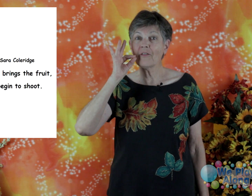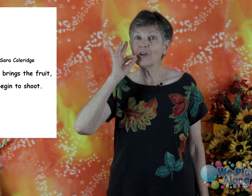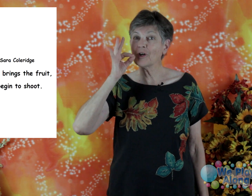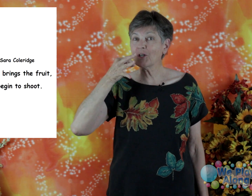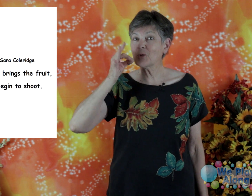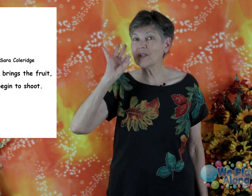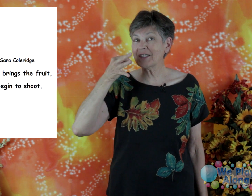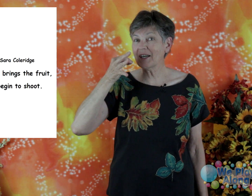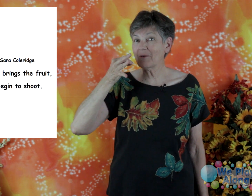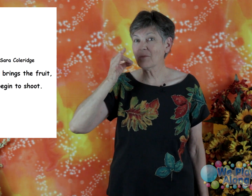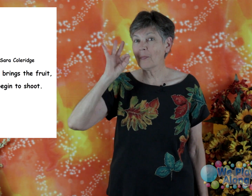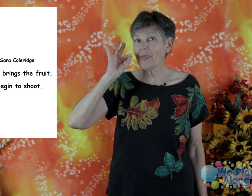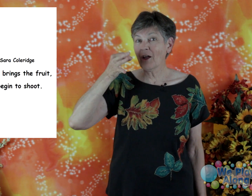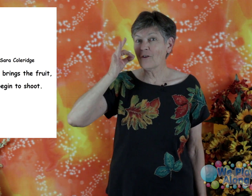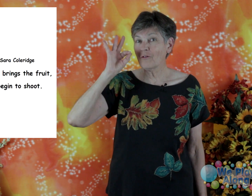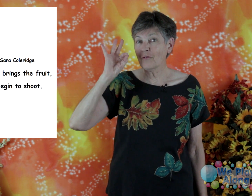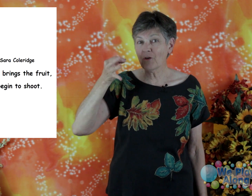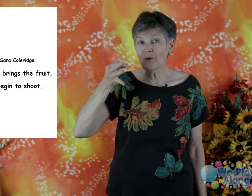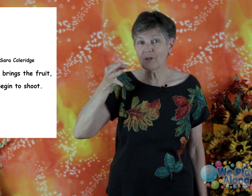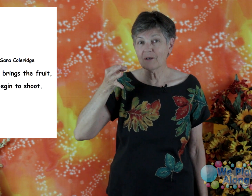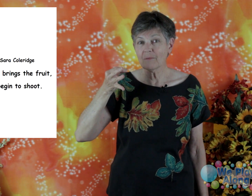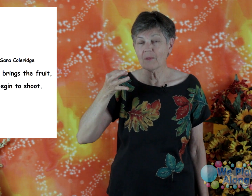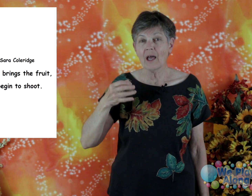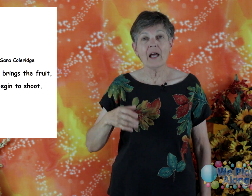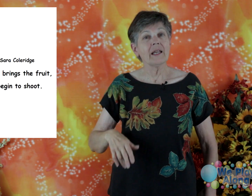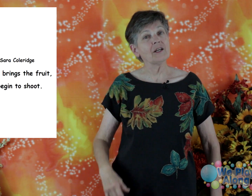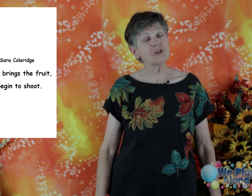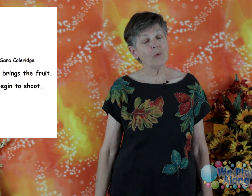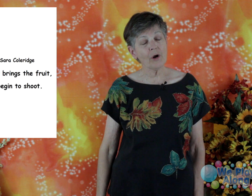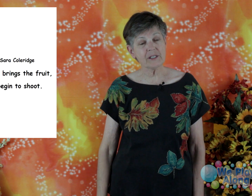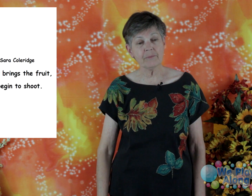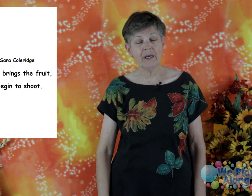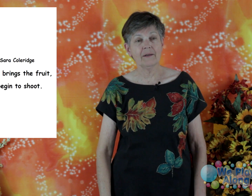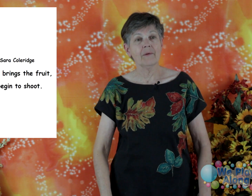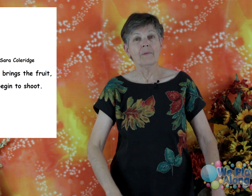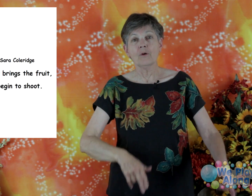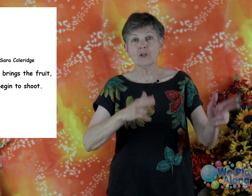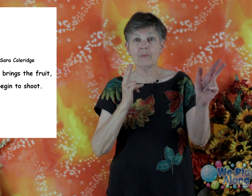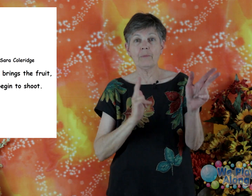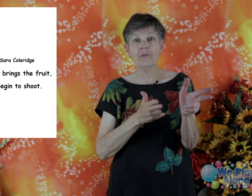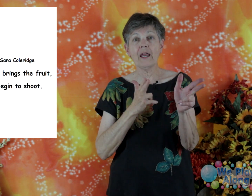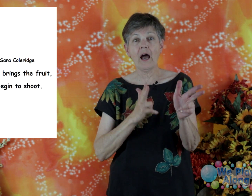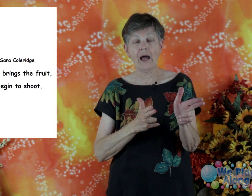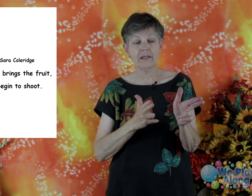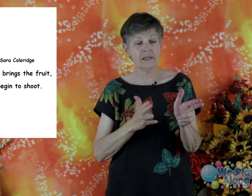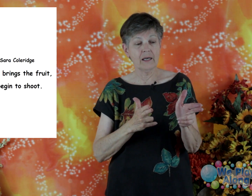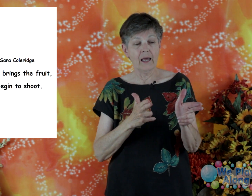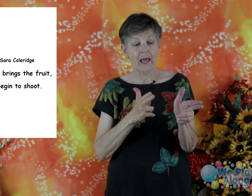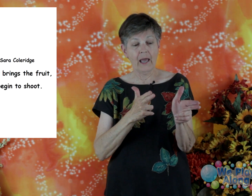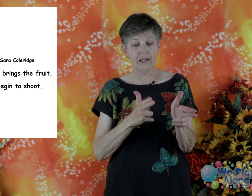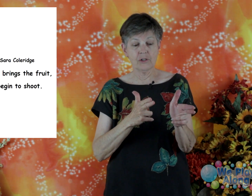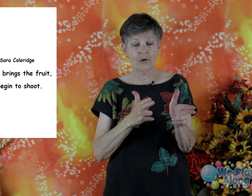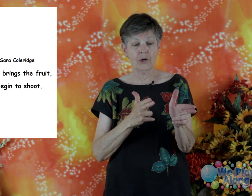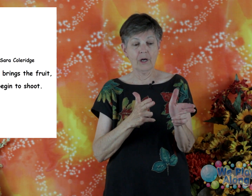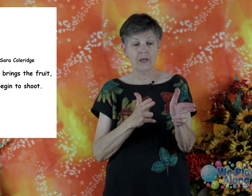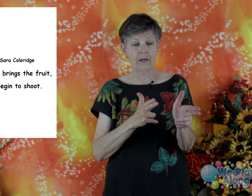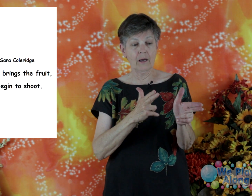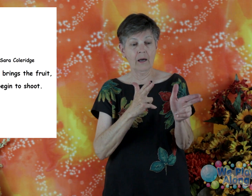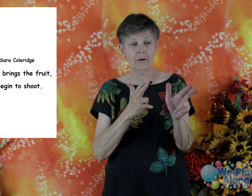and you're going to twist it. Fruit. Now, sportsmen, those are people that hunt, and so you're going to